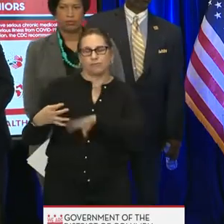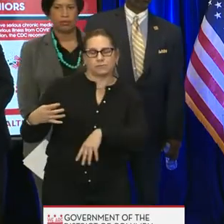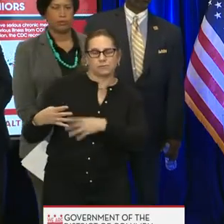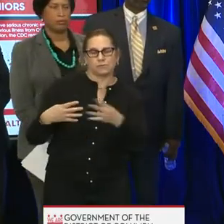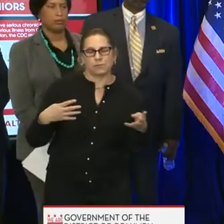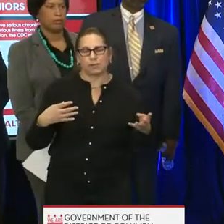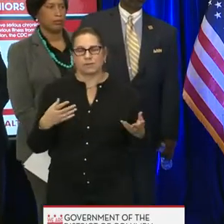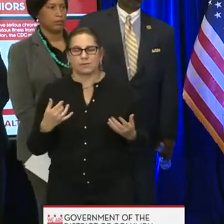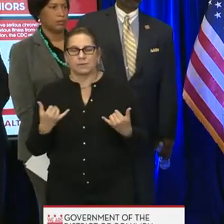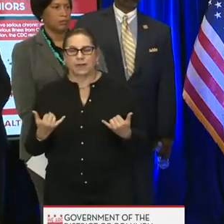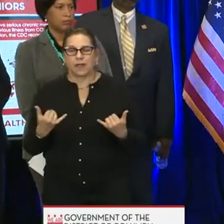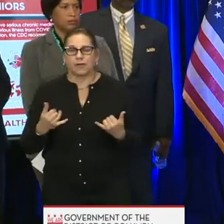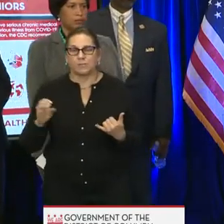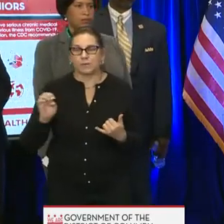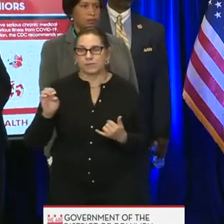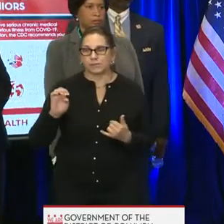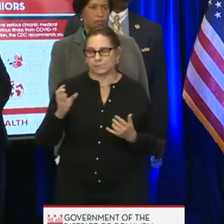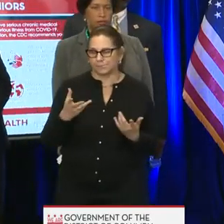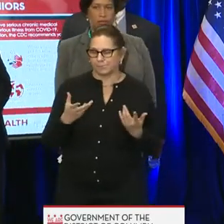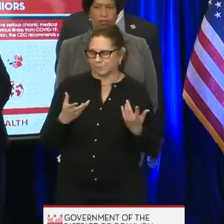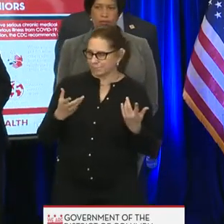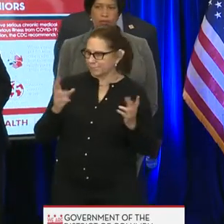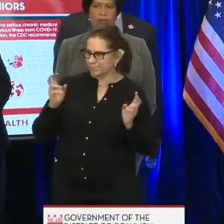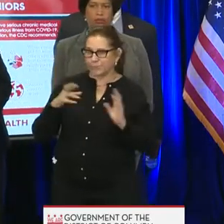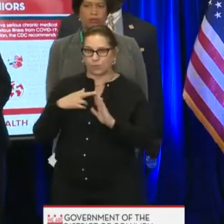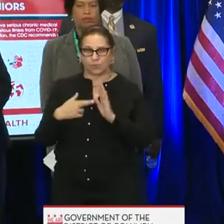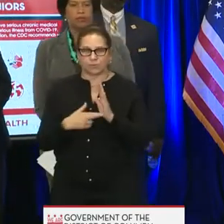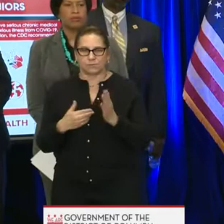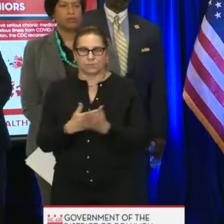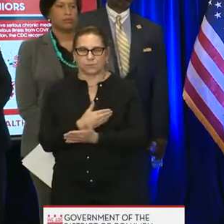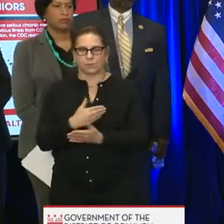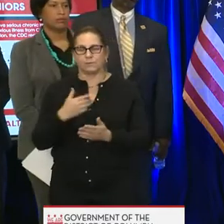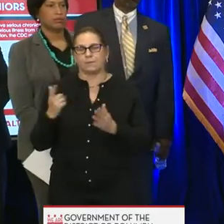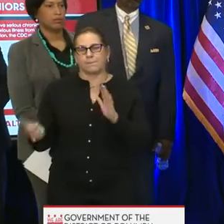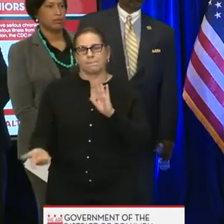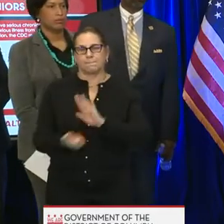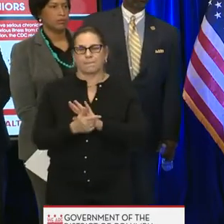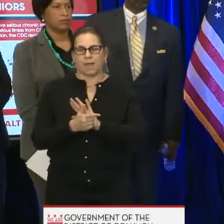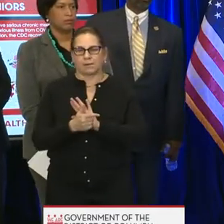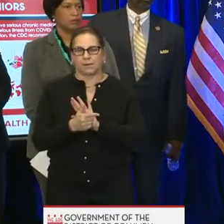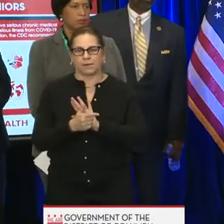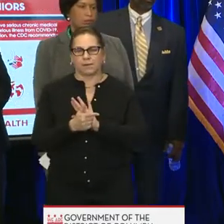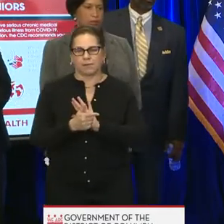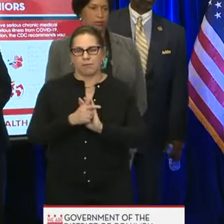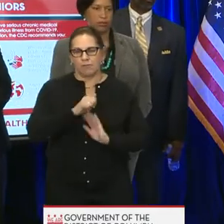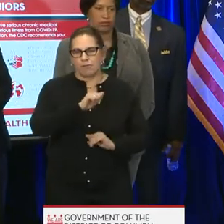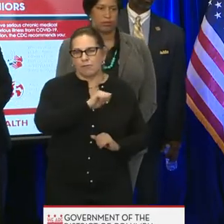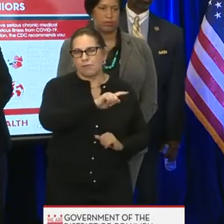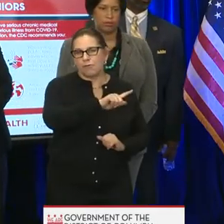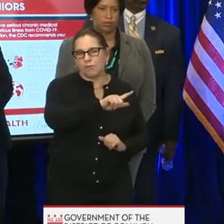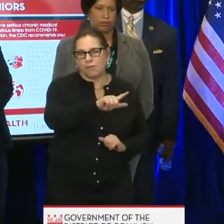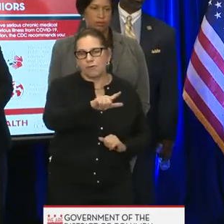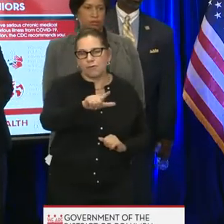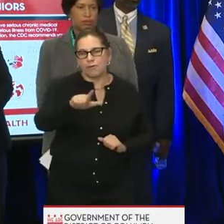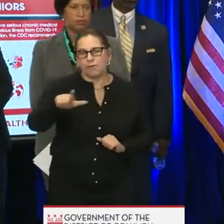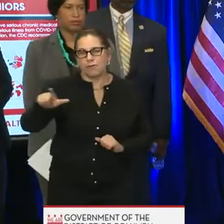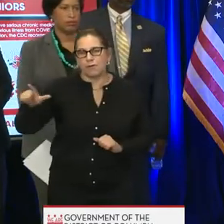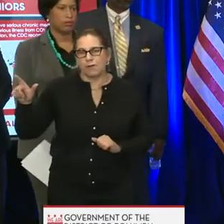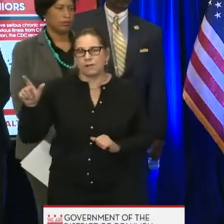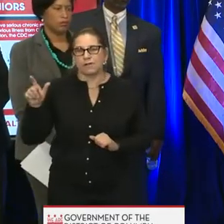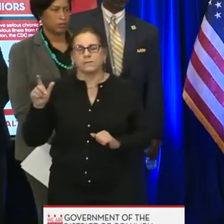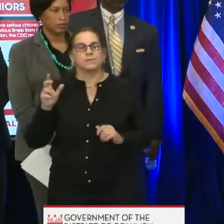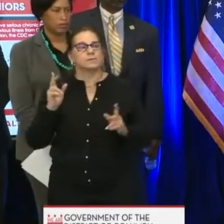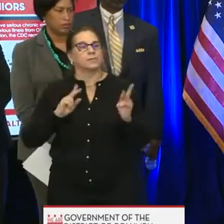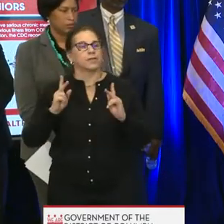rules that calls for a ban on all mass gatherings of 250 or more individuals,